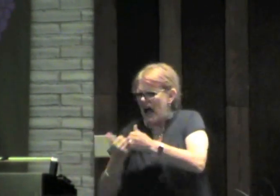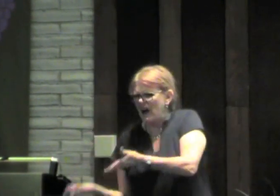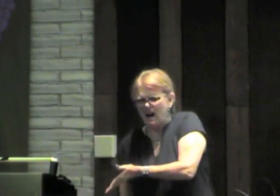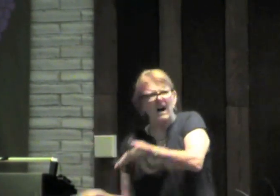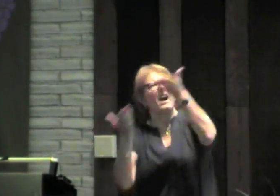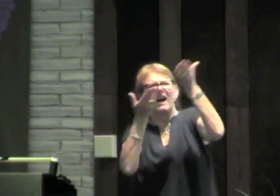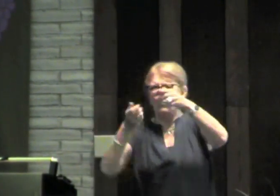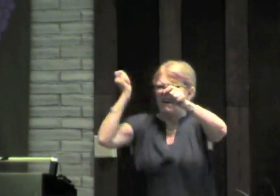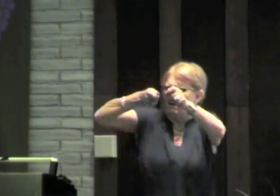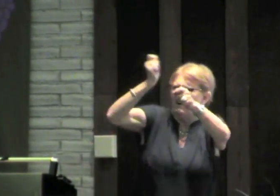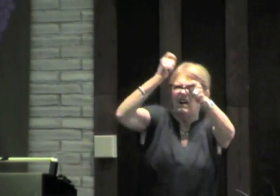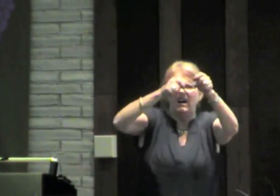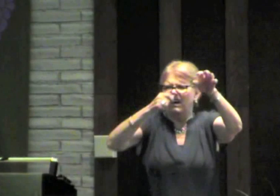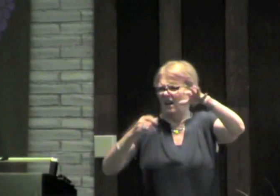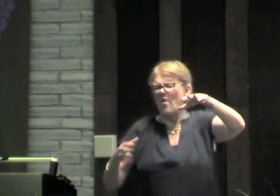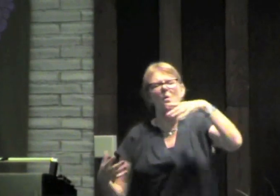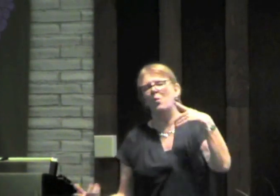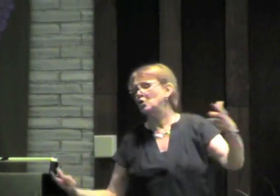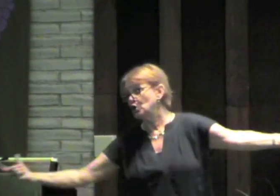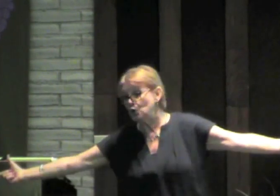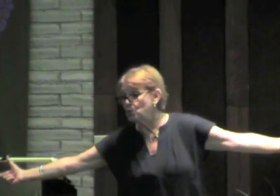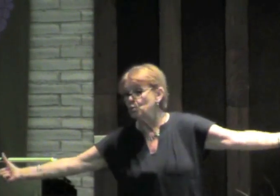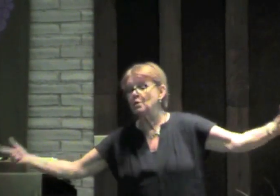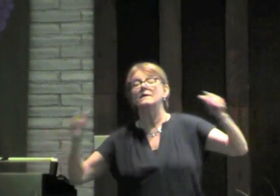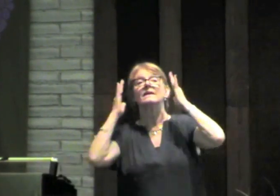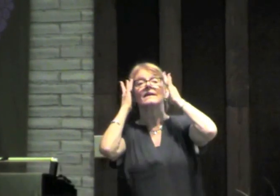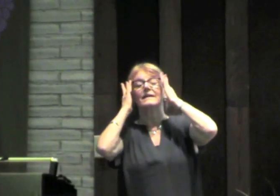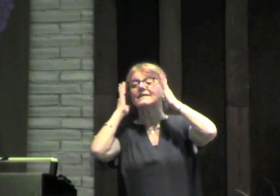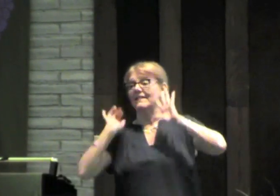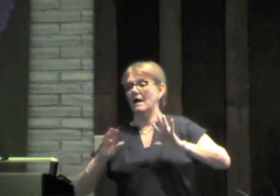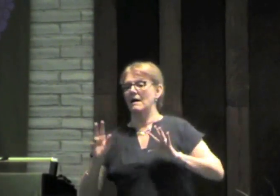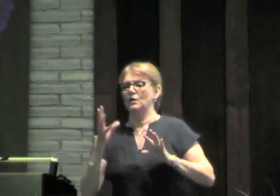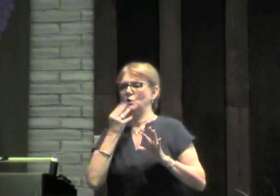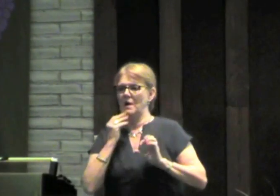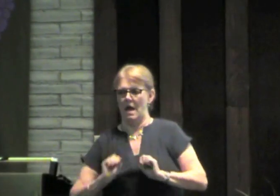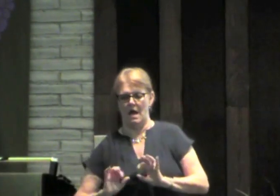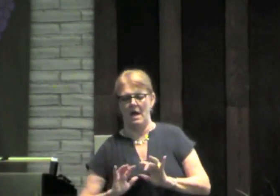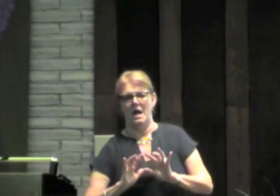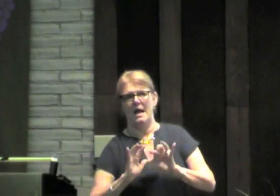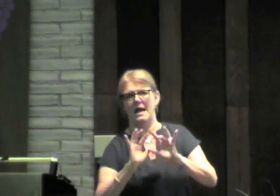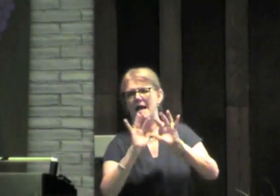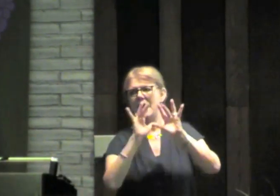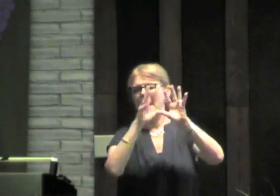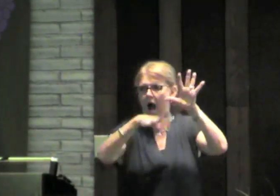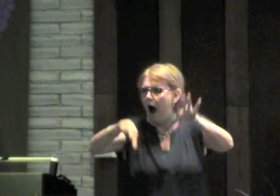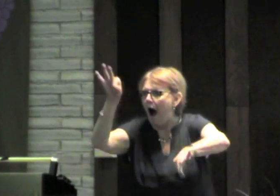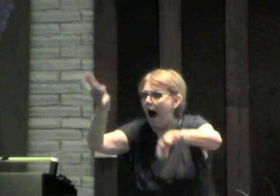I mean, how they did that long ago, how they carried all those huge stones and all the carpentry tools they needed to make it, it's